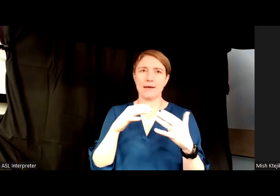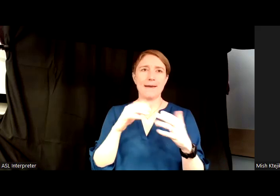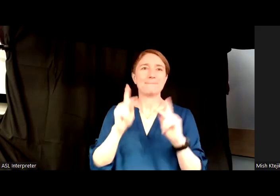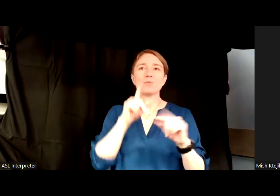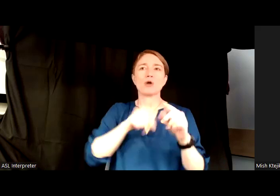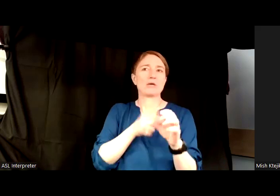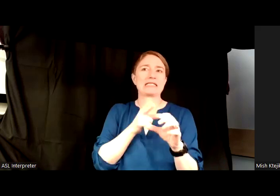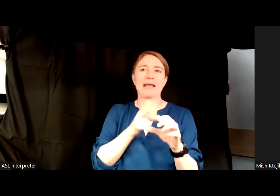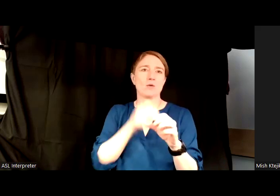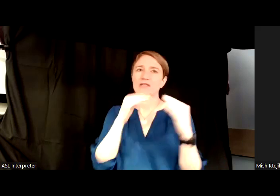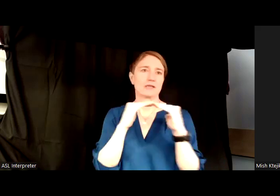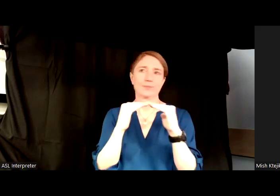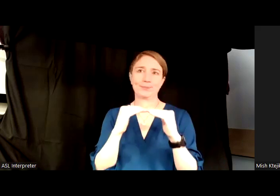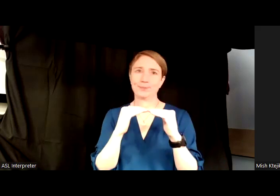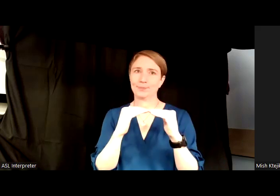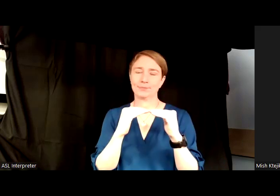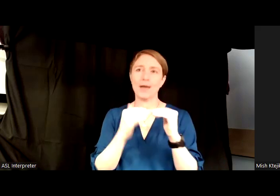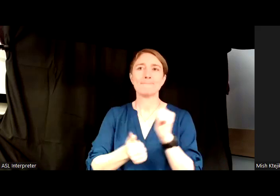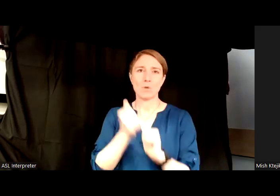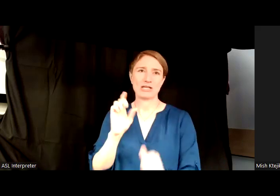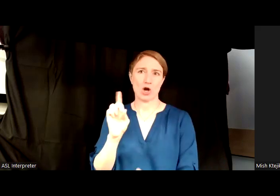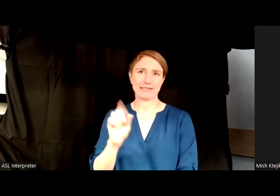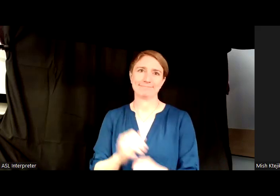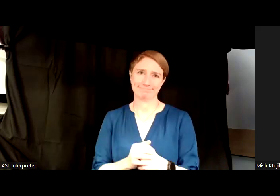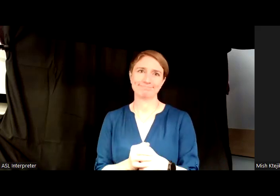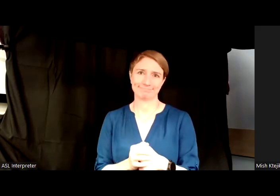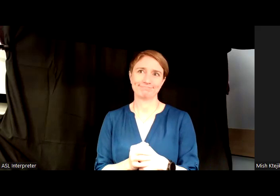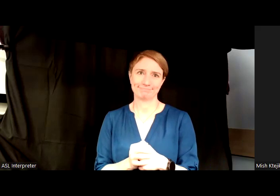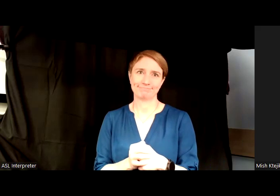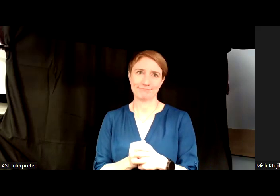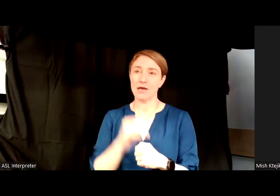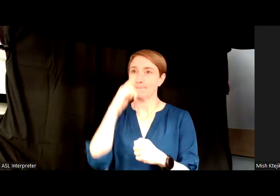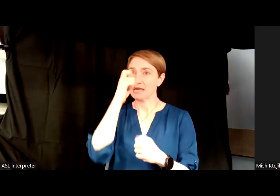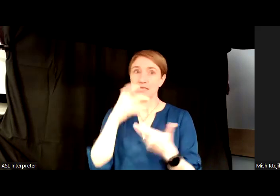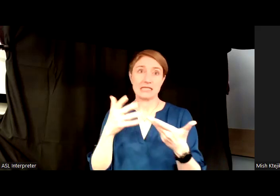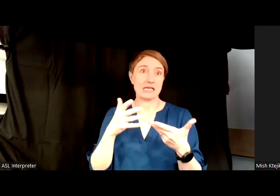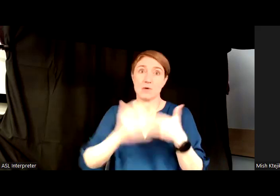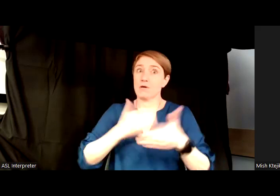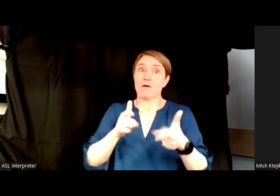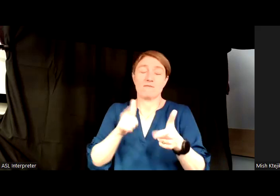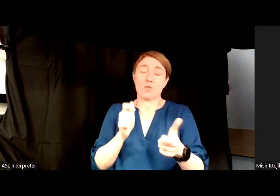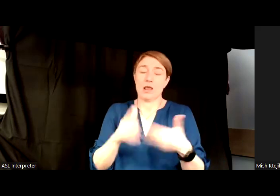participate. Namely Darcy. His things were moving too quickly.